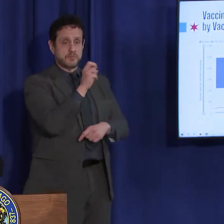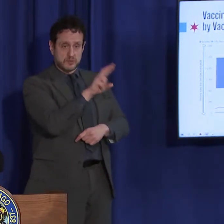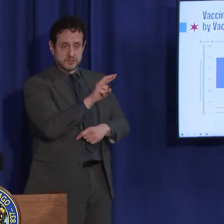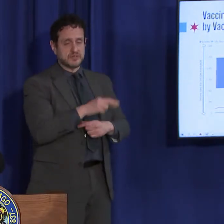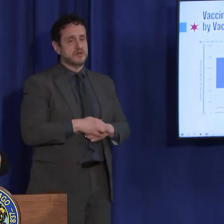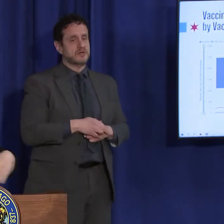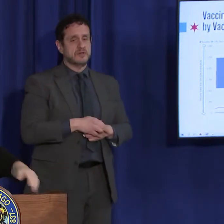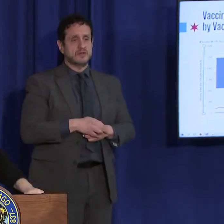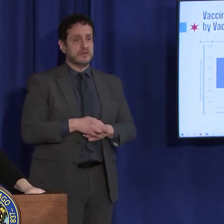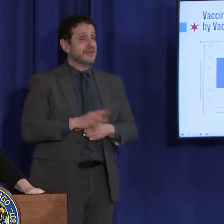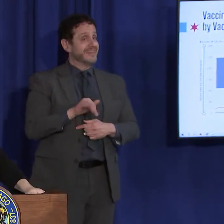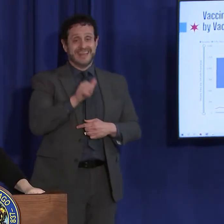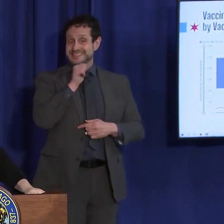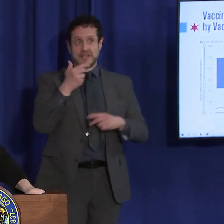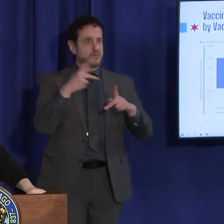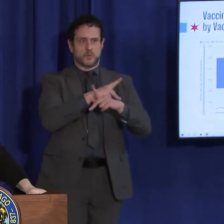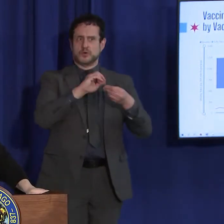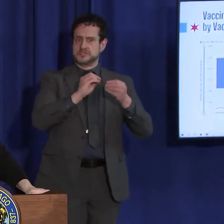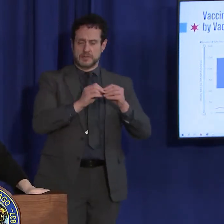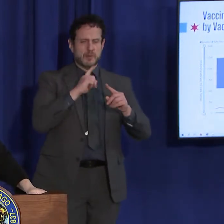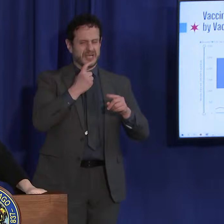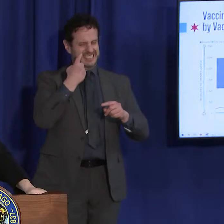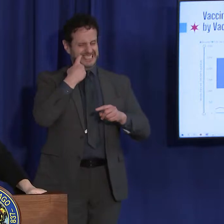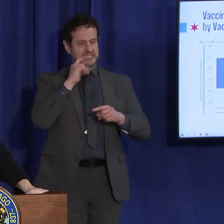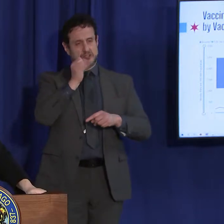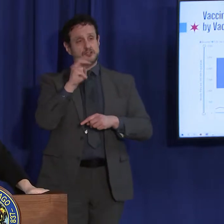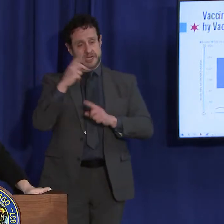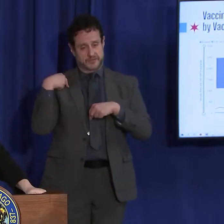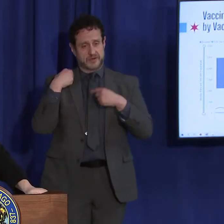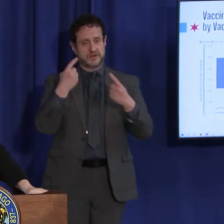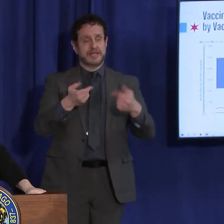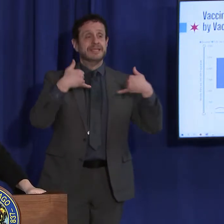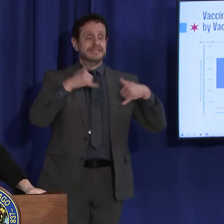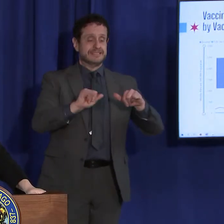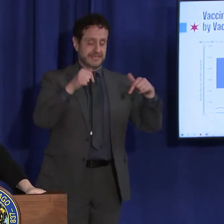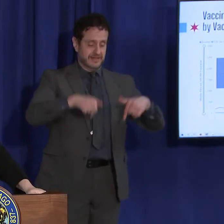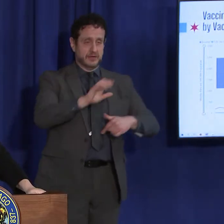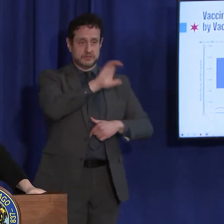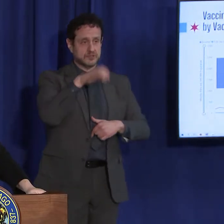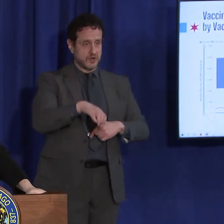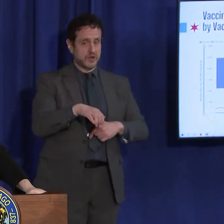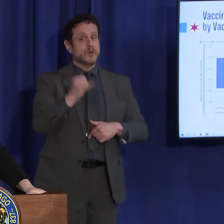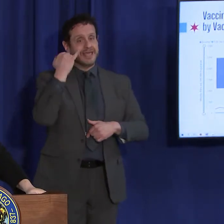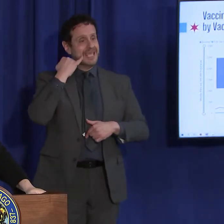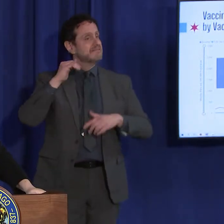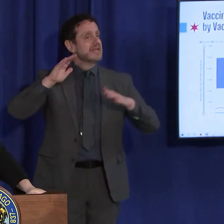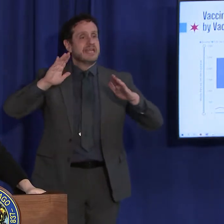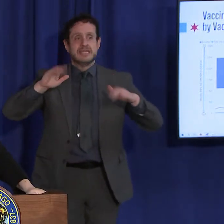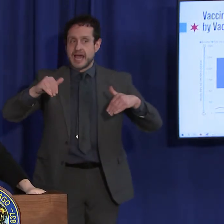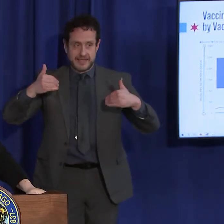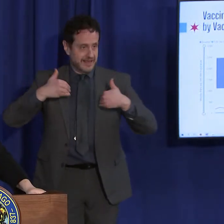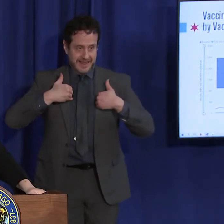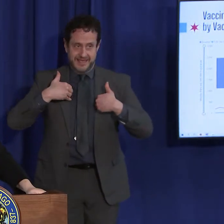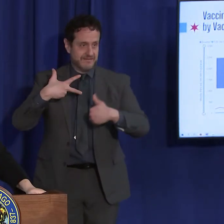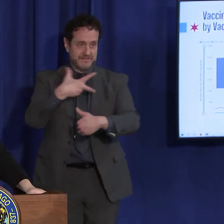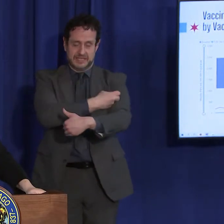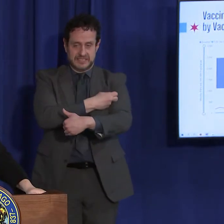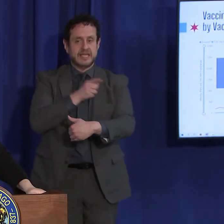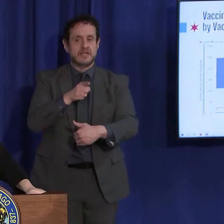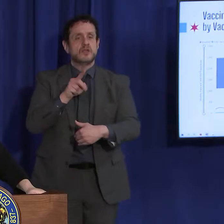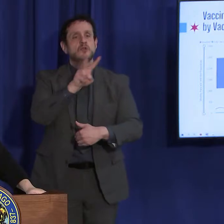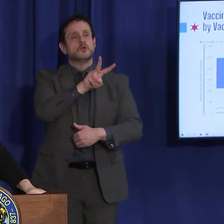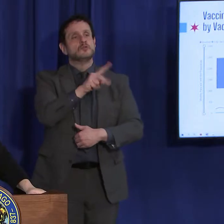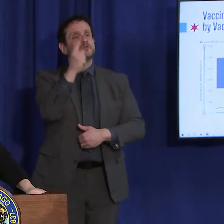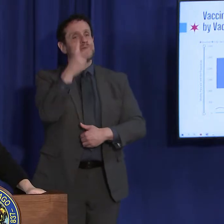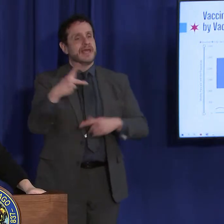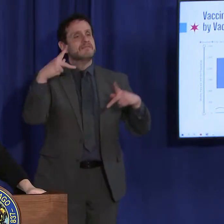of Omicron. This is just since last January. Still in Chicago, 2.5 times more likely to be diagnosed with COVID if